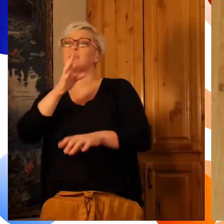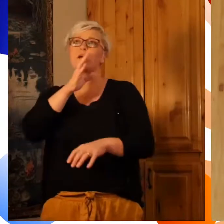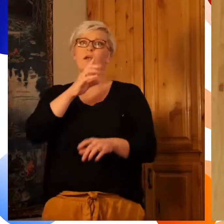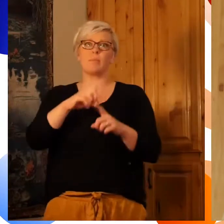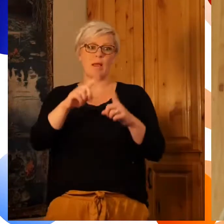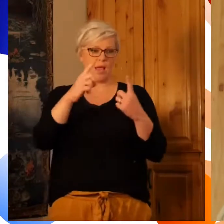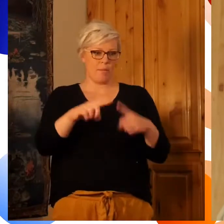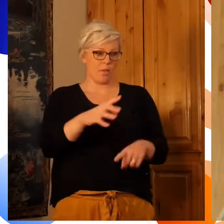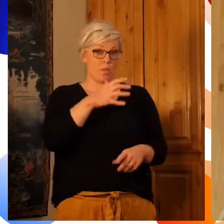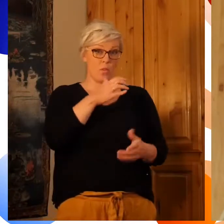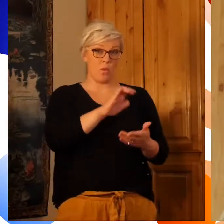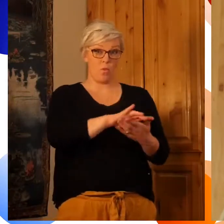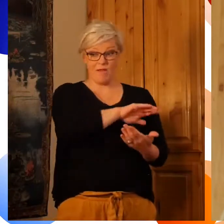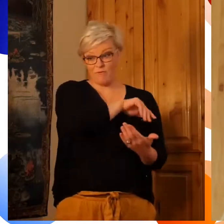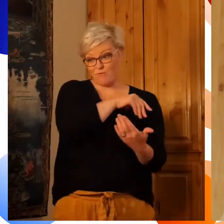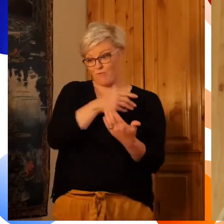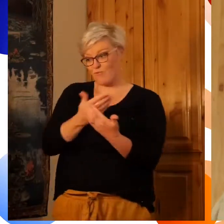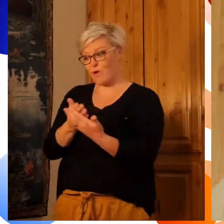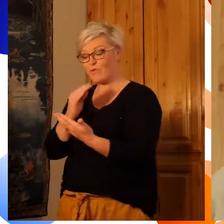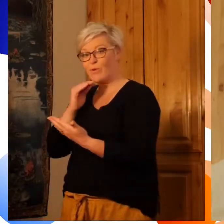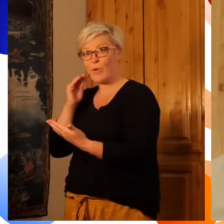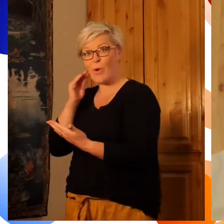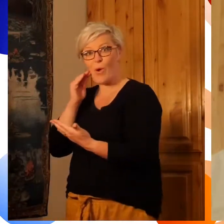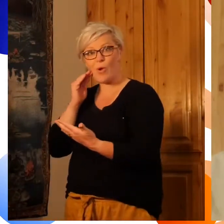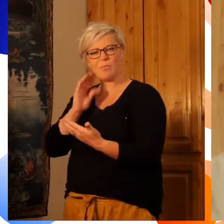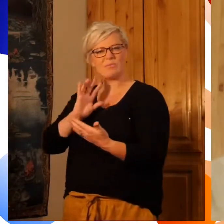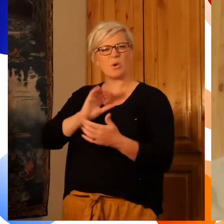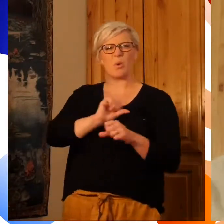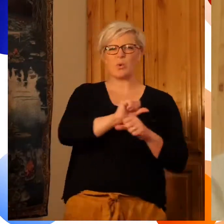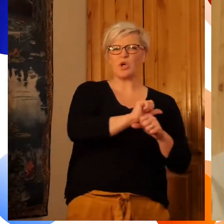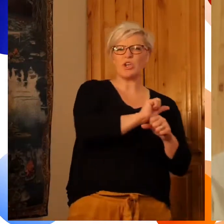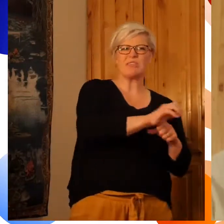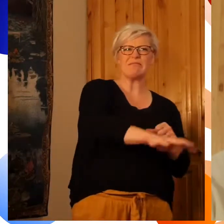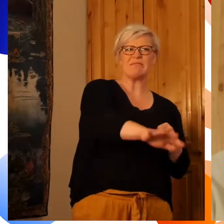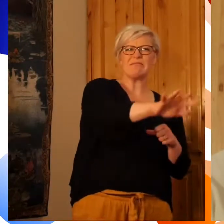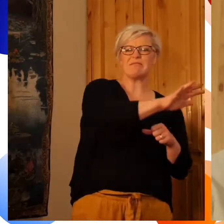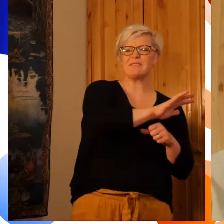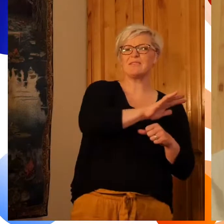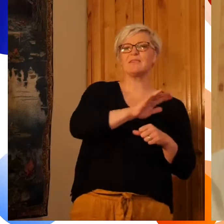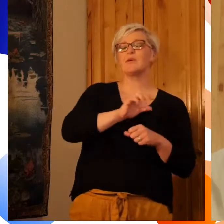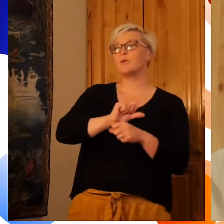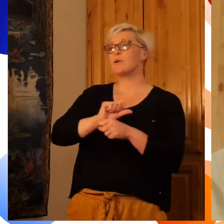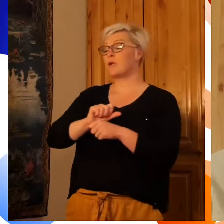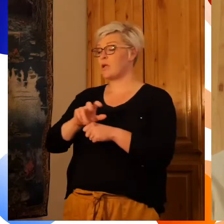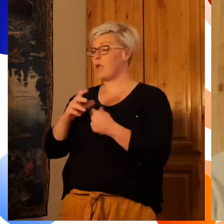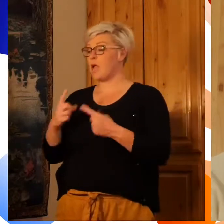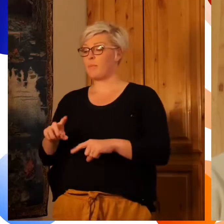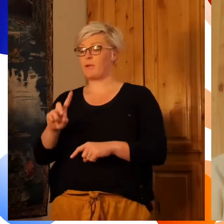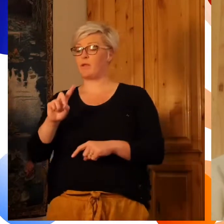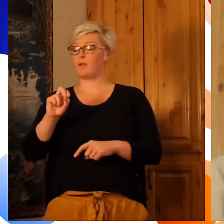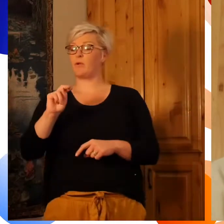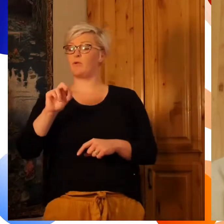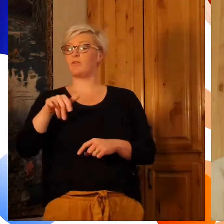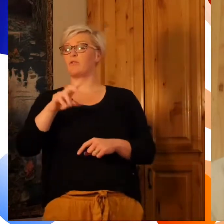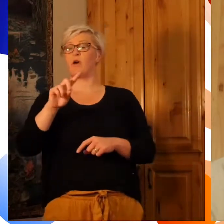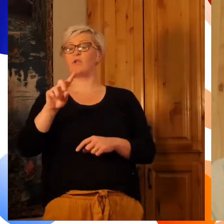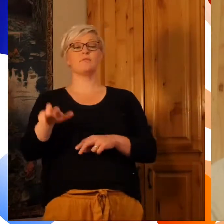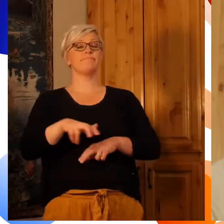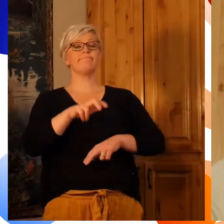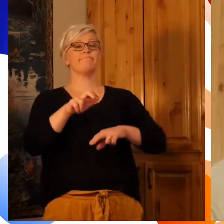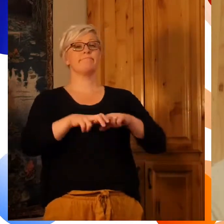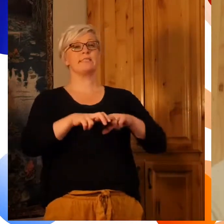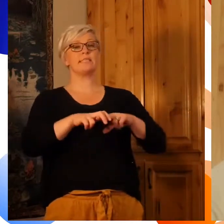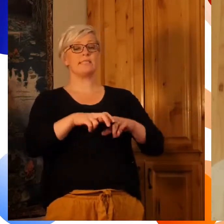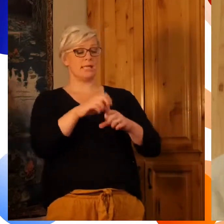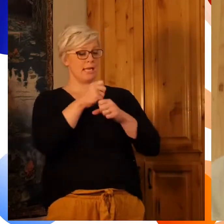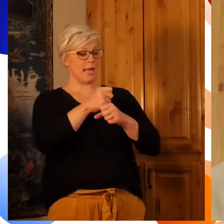home from working in the fields, there was Donald once again, sitting in his bench, making the tin whistles he sold